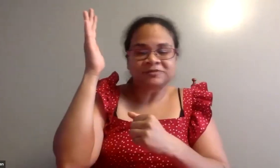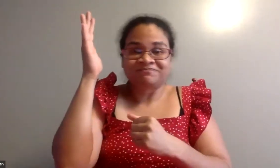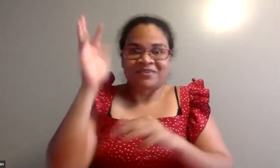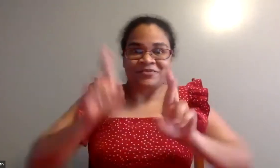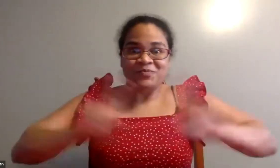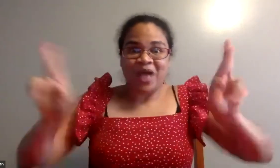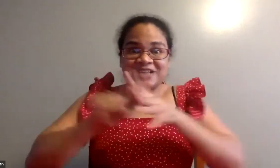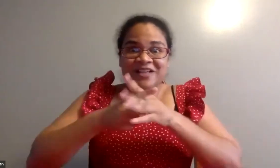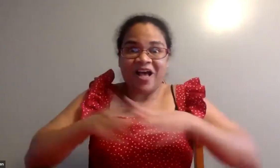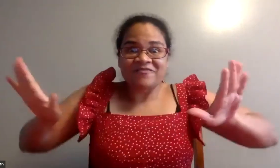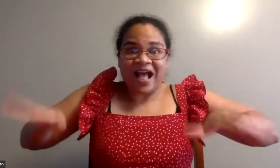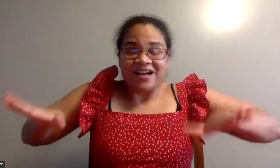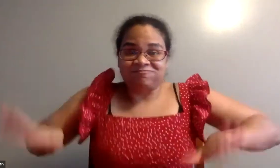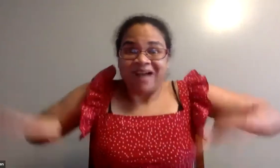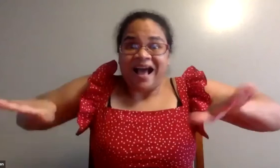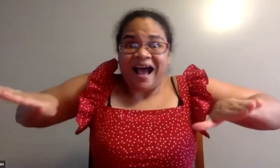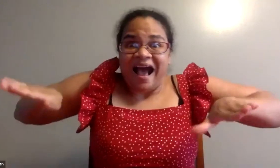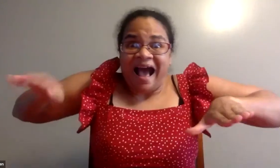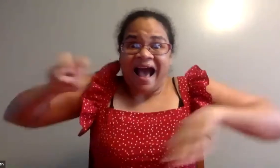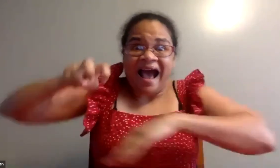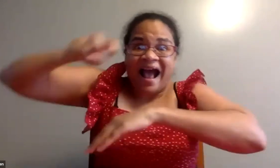it. When she tried to fly,